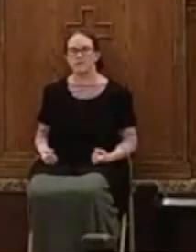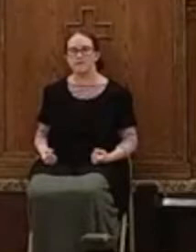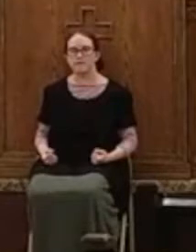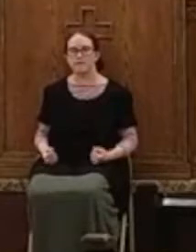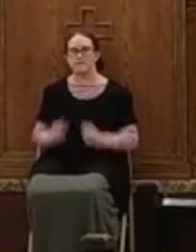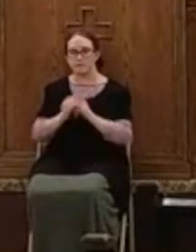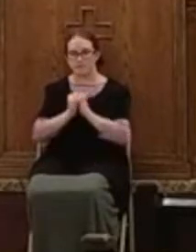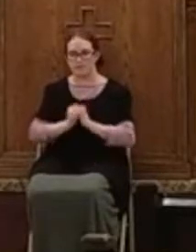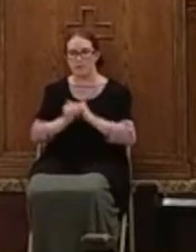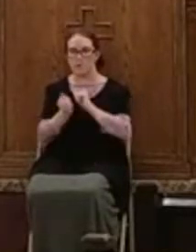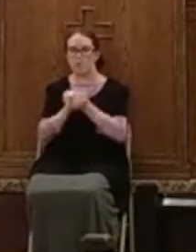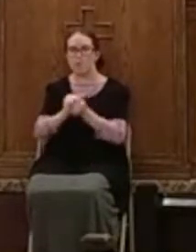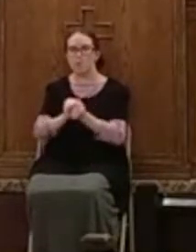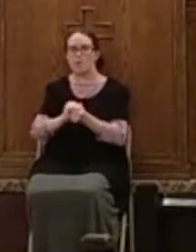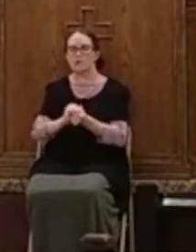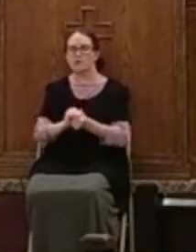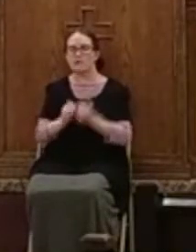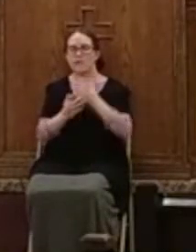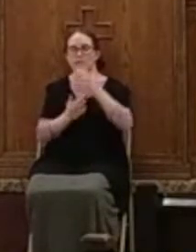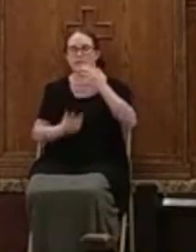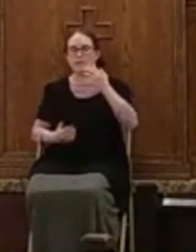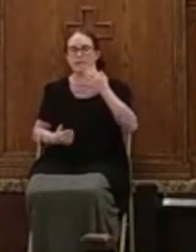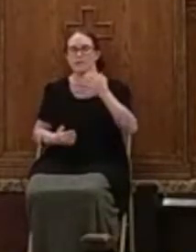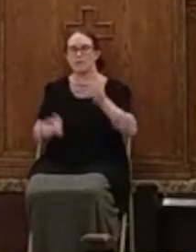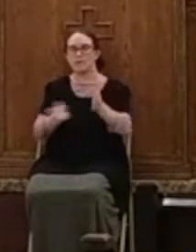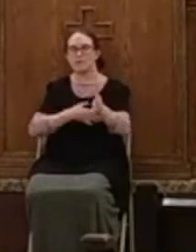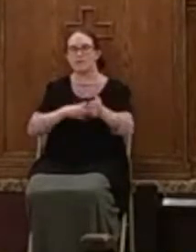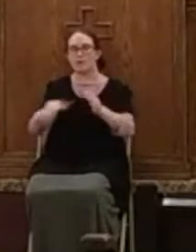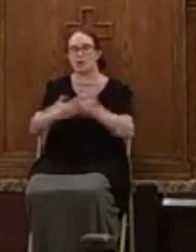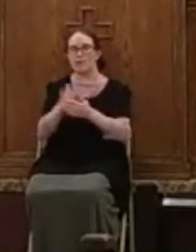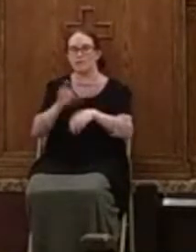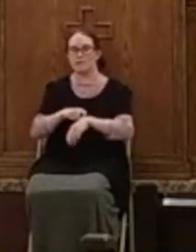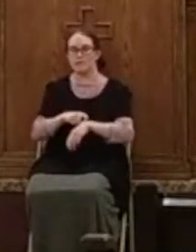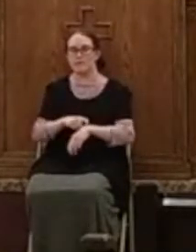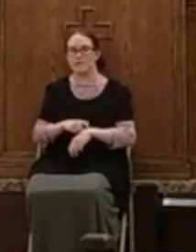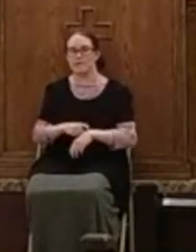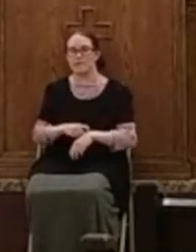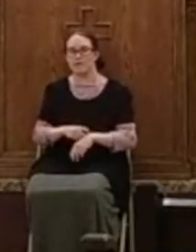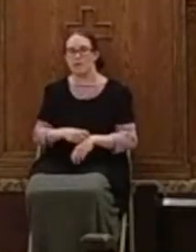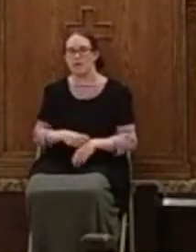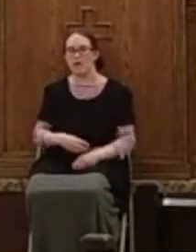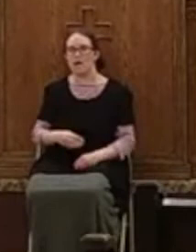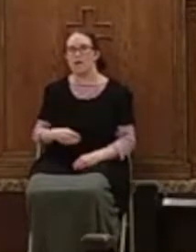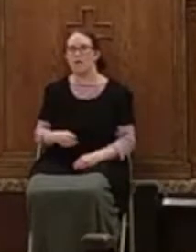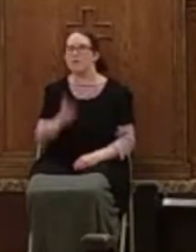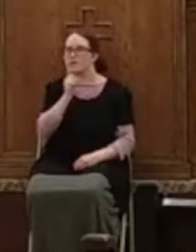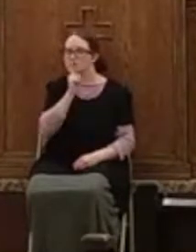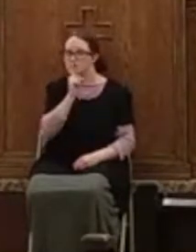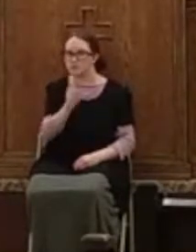Yes. Hallelujah. Amen. Washed in the blood. Amen. We sing it all the time and we mean it every time.